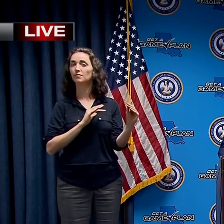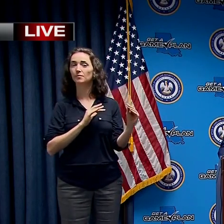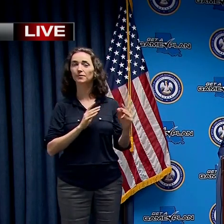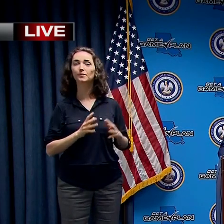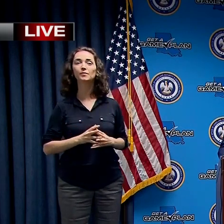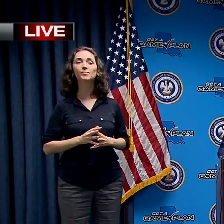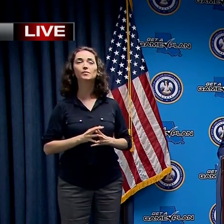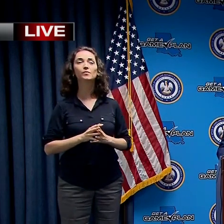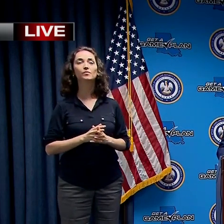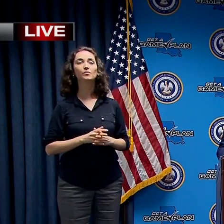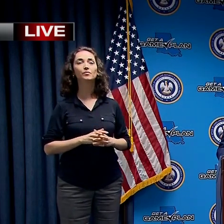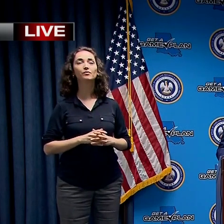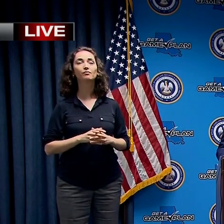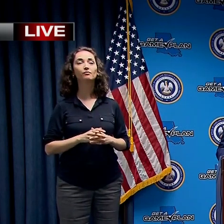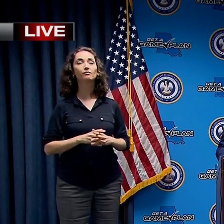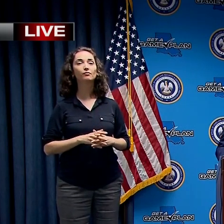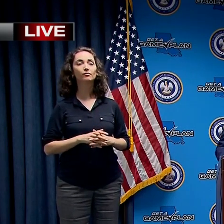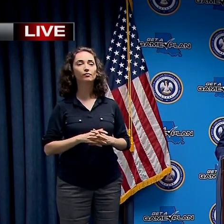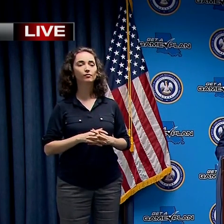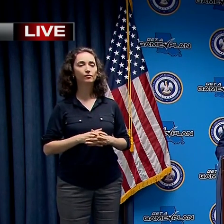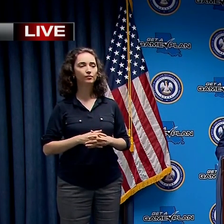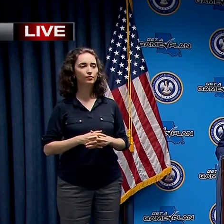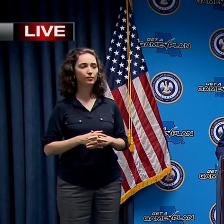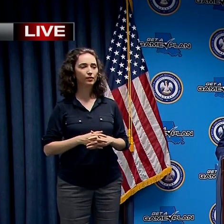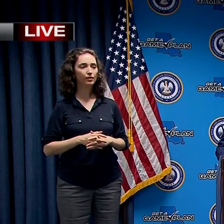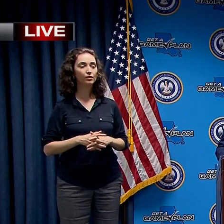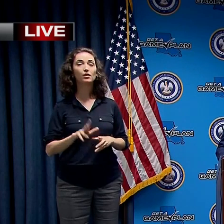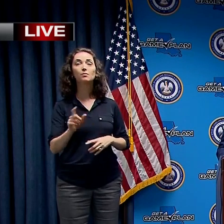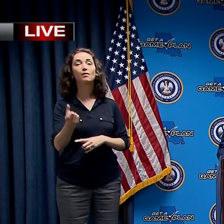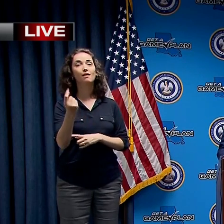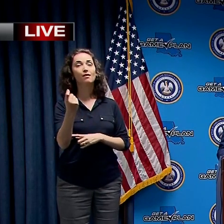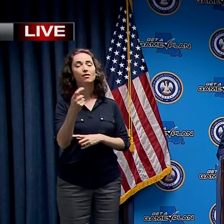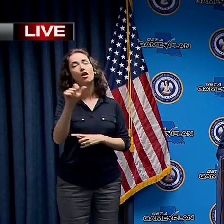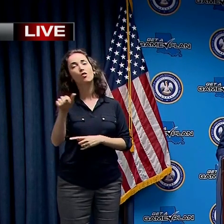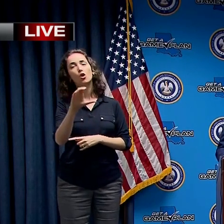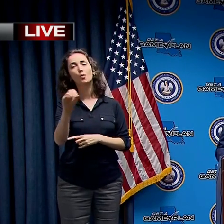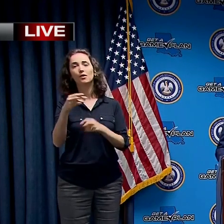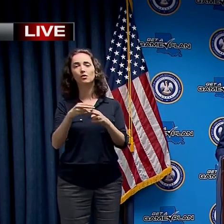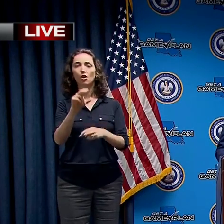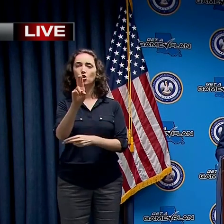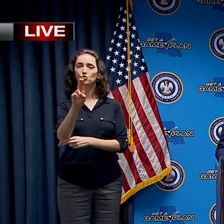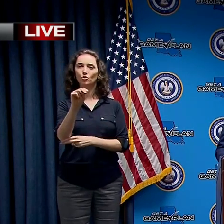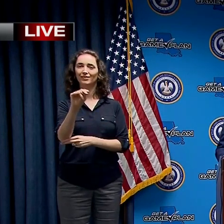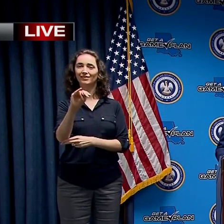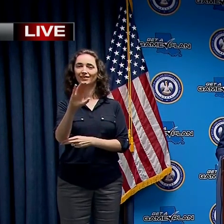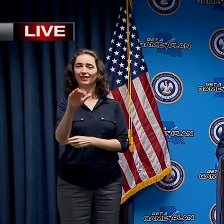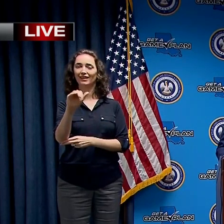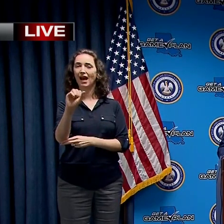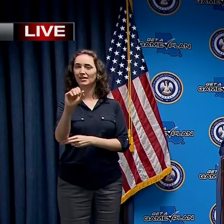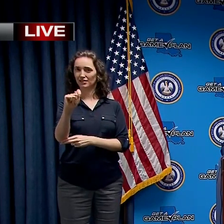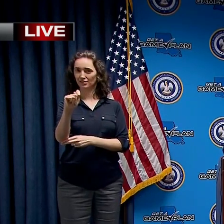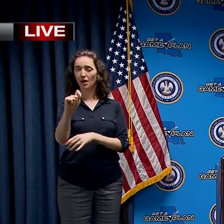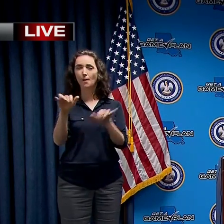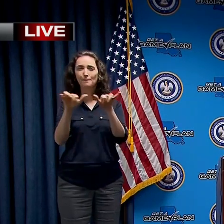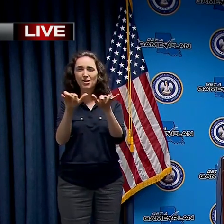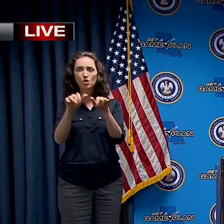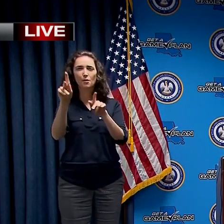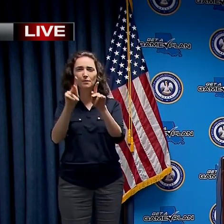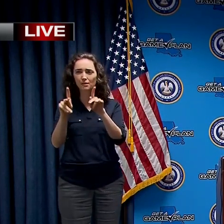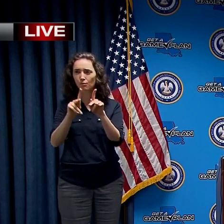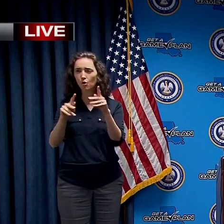Unfortunately, there's other social distancing dashboard by Unicast out there, which is based on aggregated cell phone